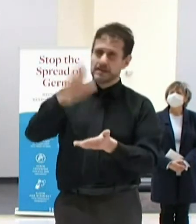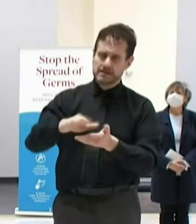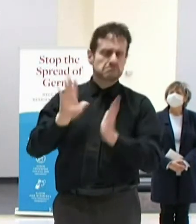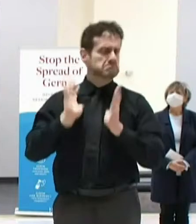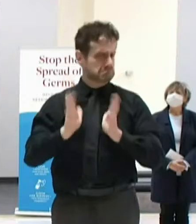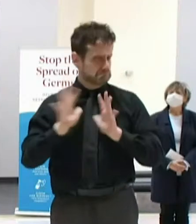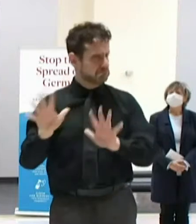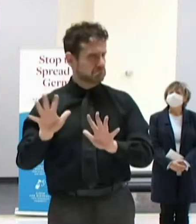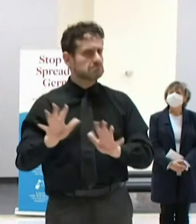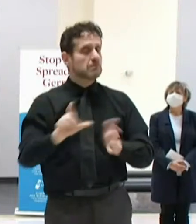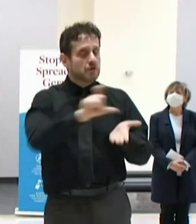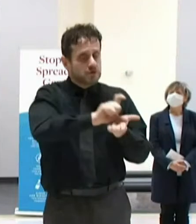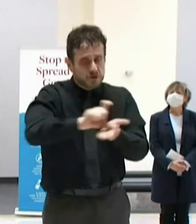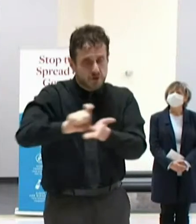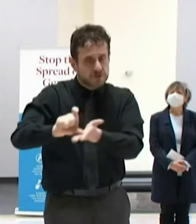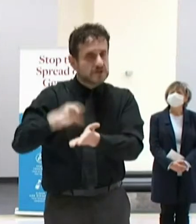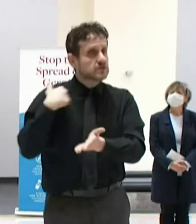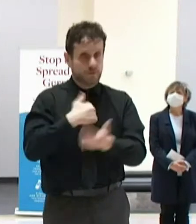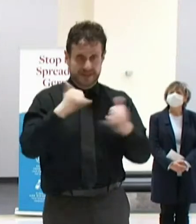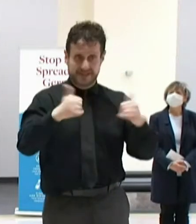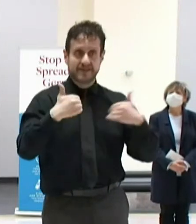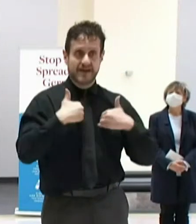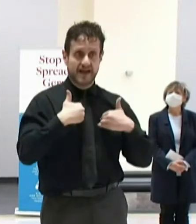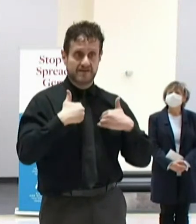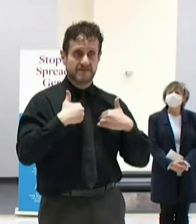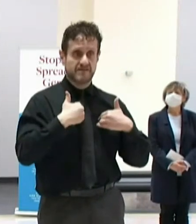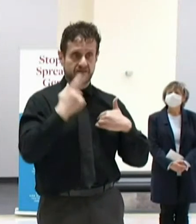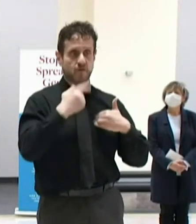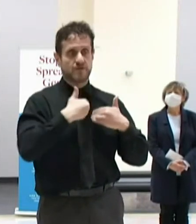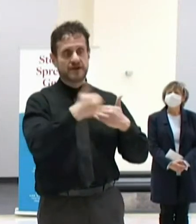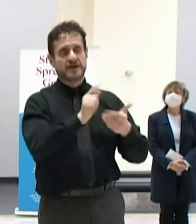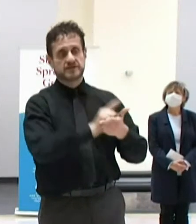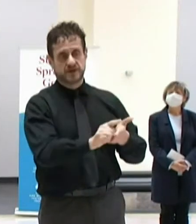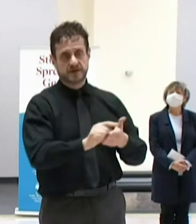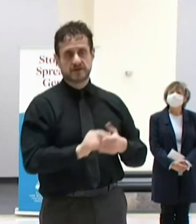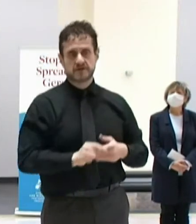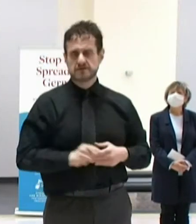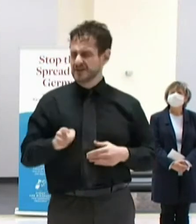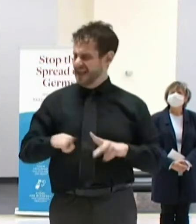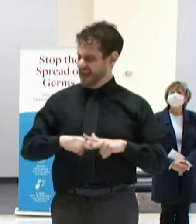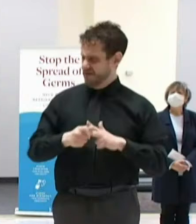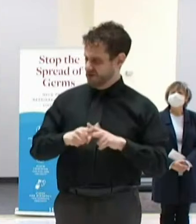Those doses are still available to us in the following week.